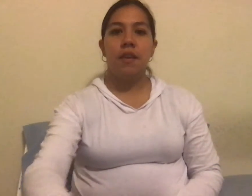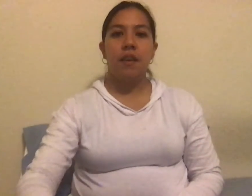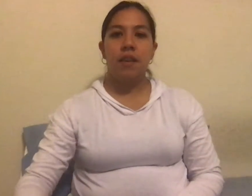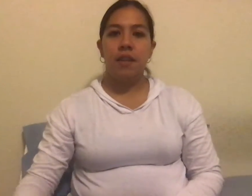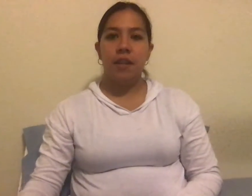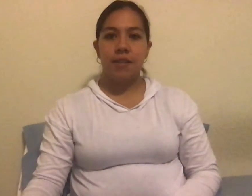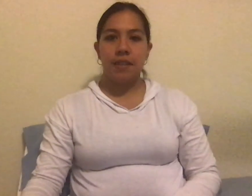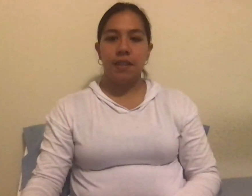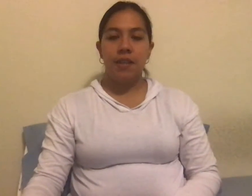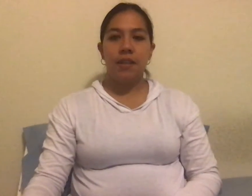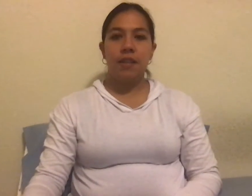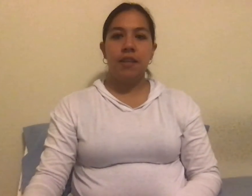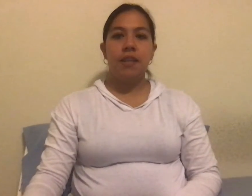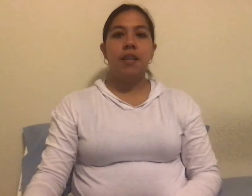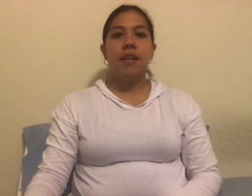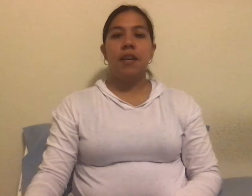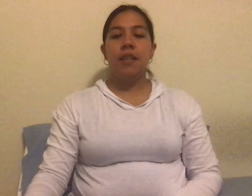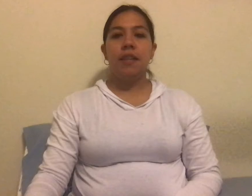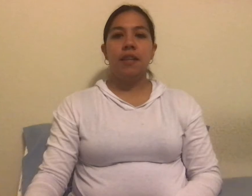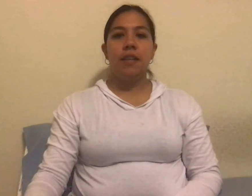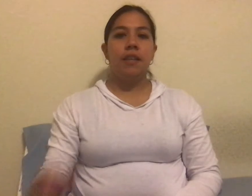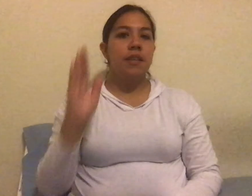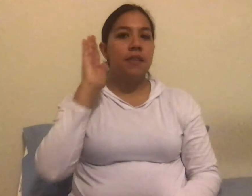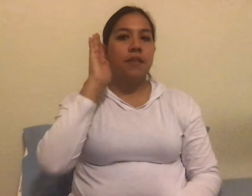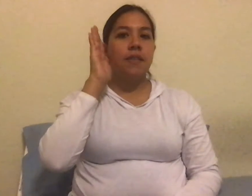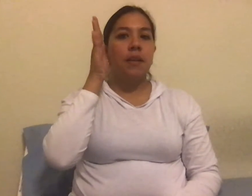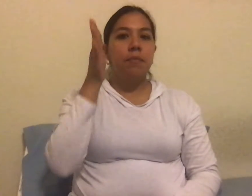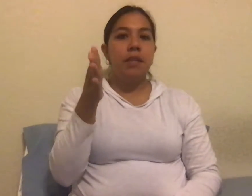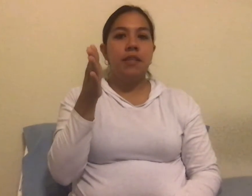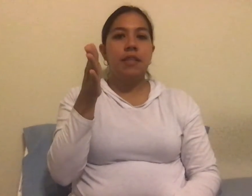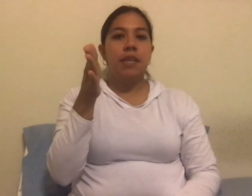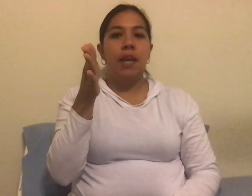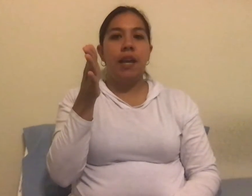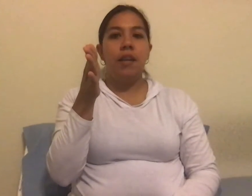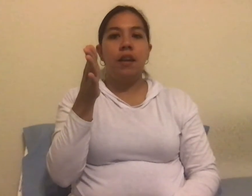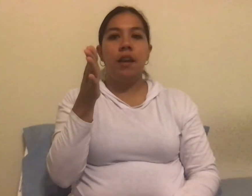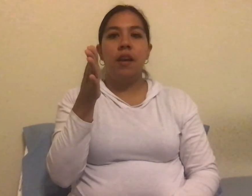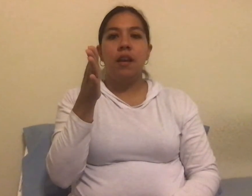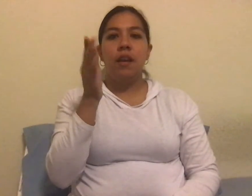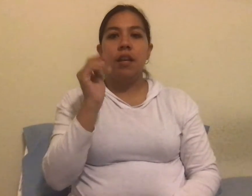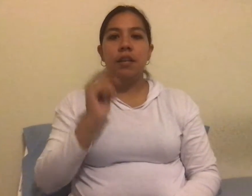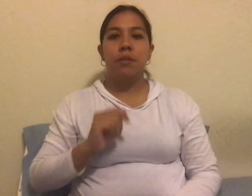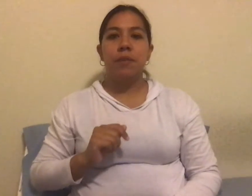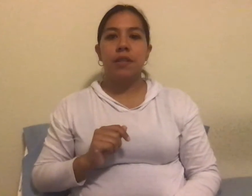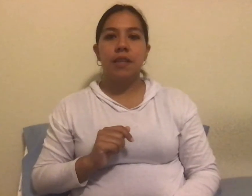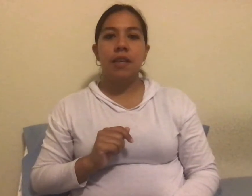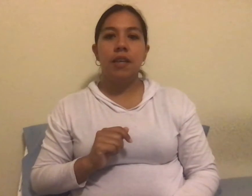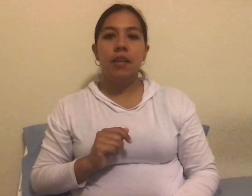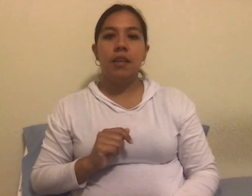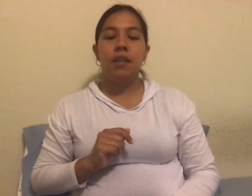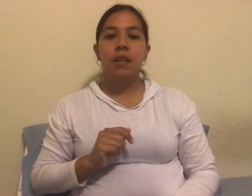and the next line, and then someday, and it repeats again,